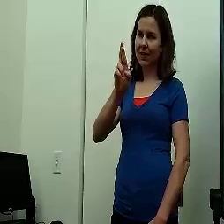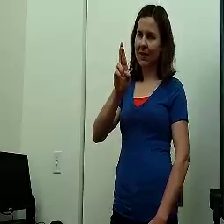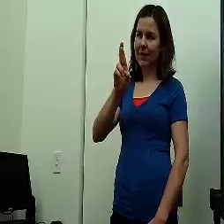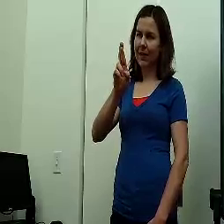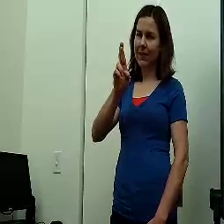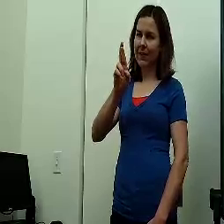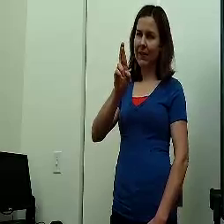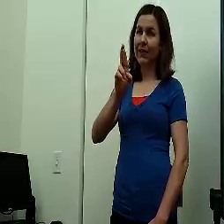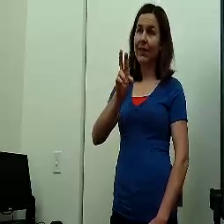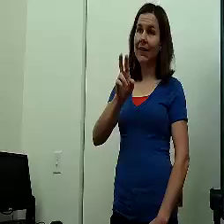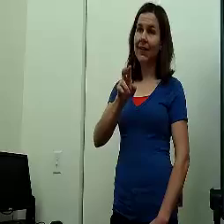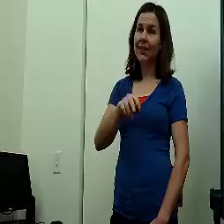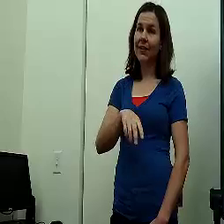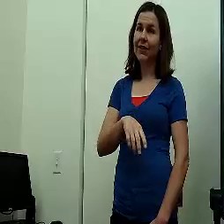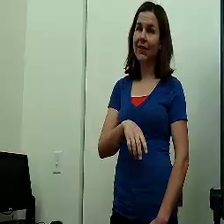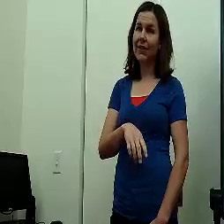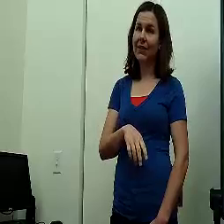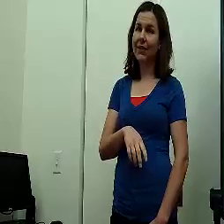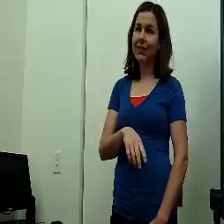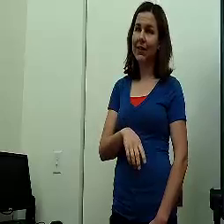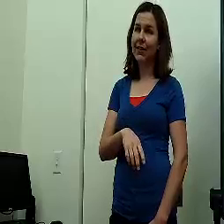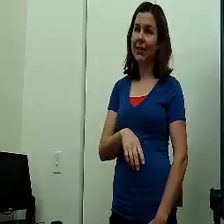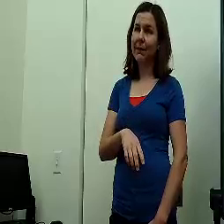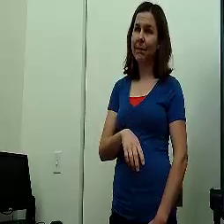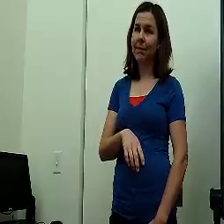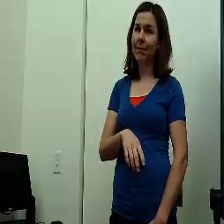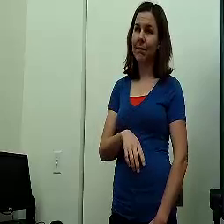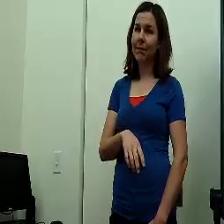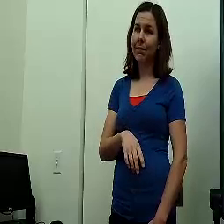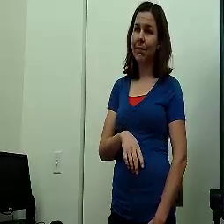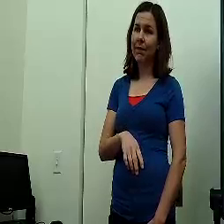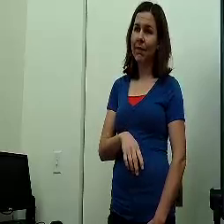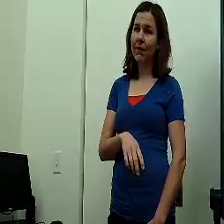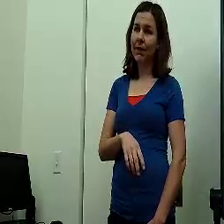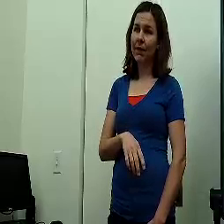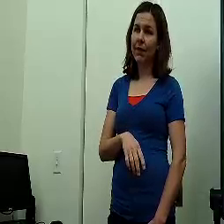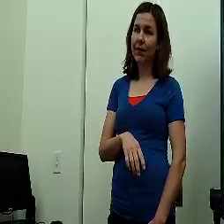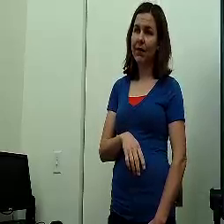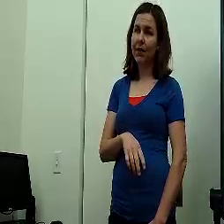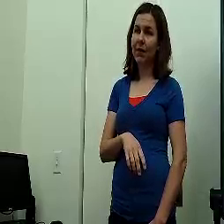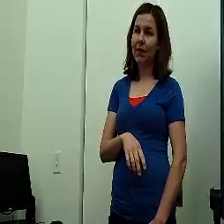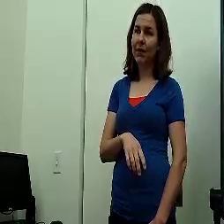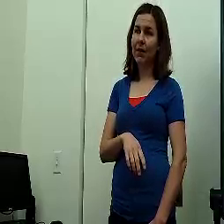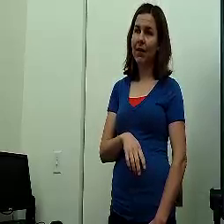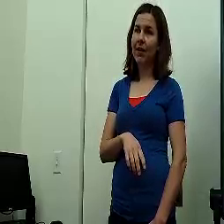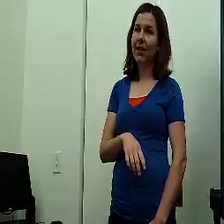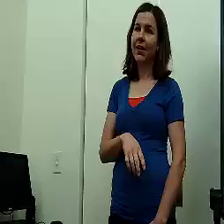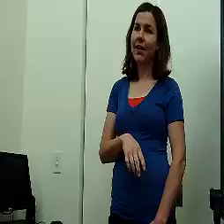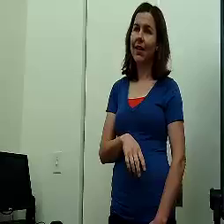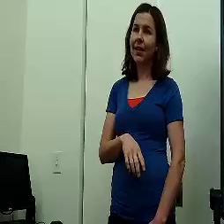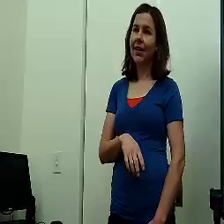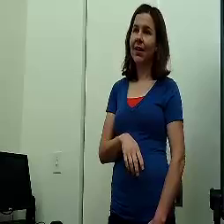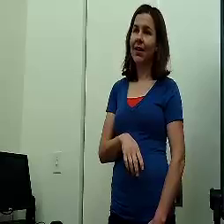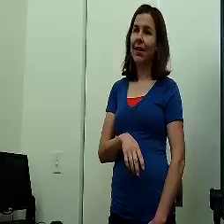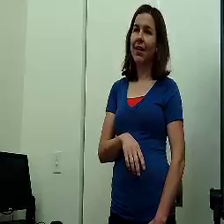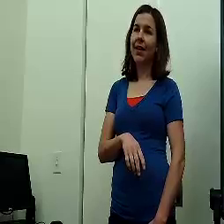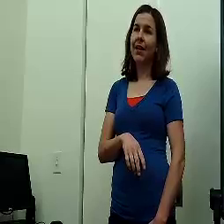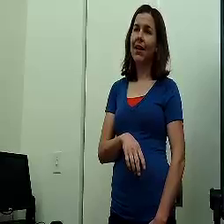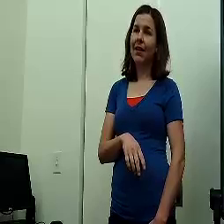No idea. Almost there. I. Is that it? Ja. No, that is. N. That's N.